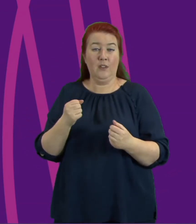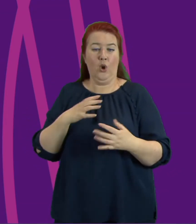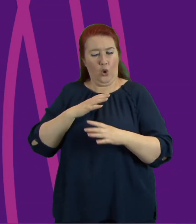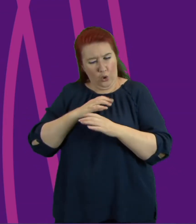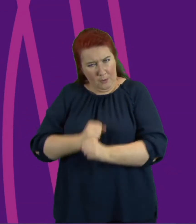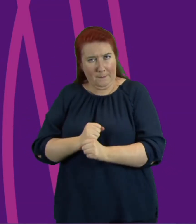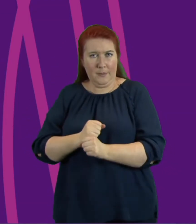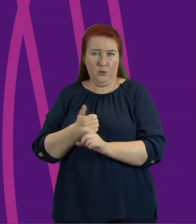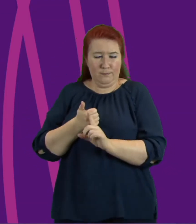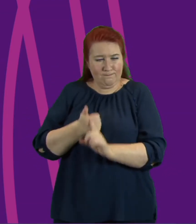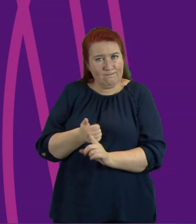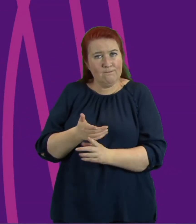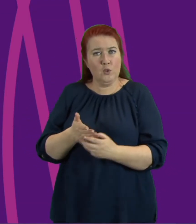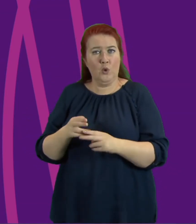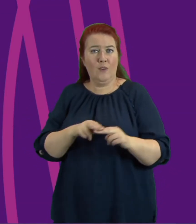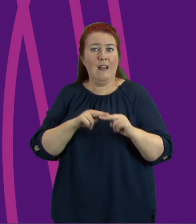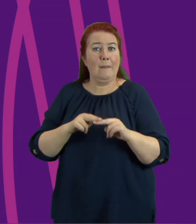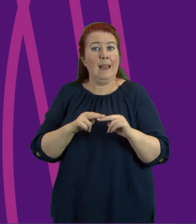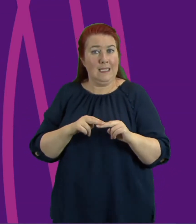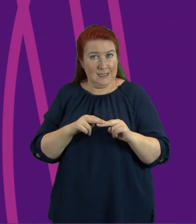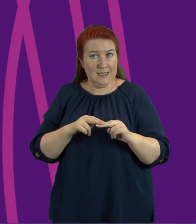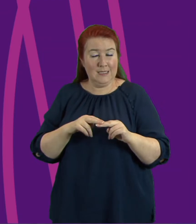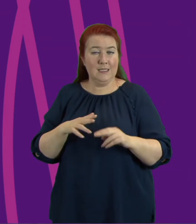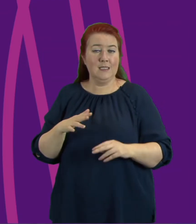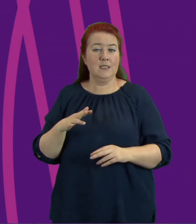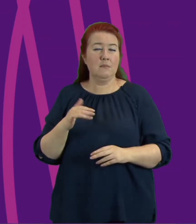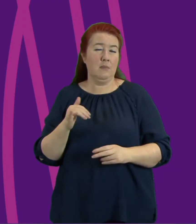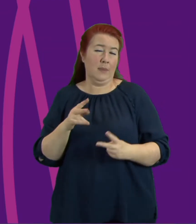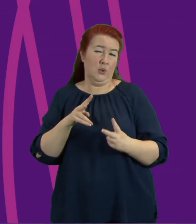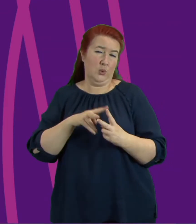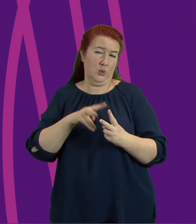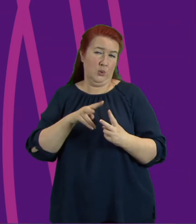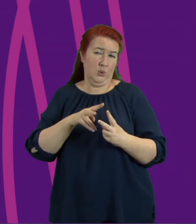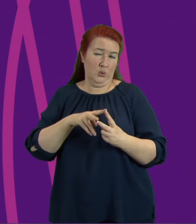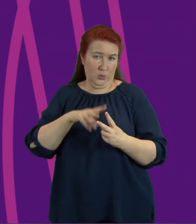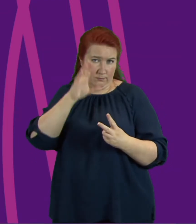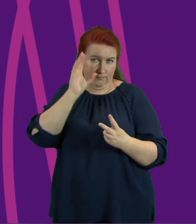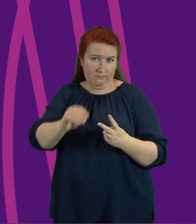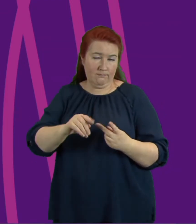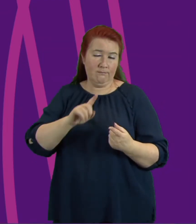I've already mentioned. But perhaps there are 2 points that I should make